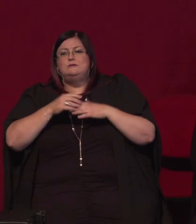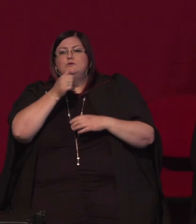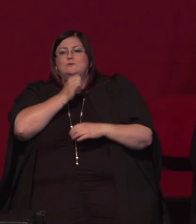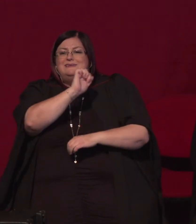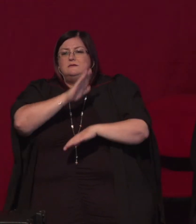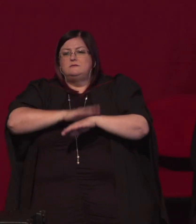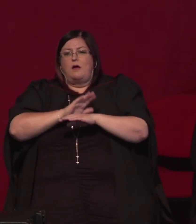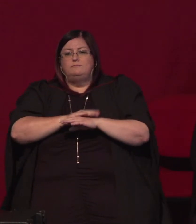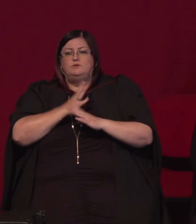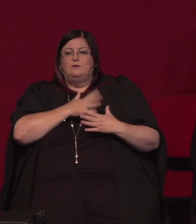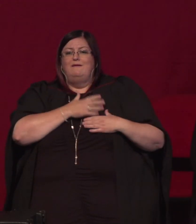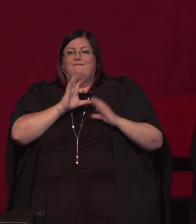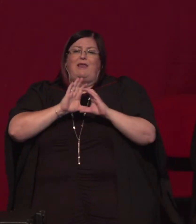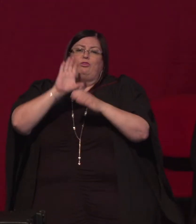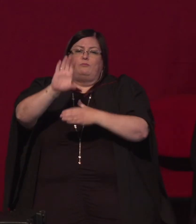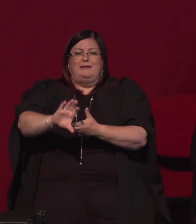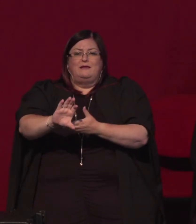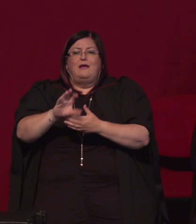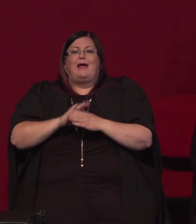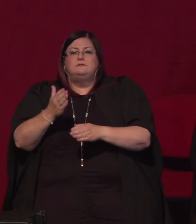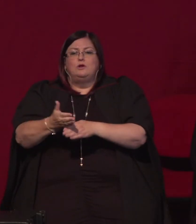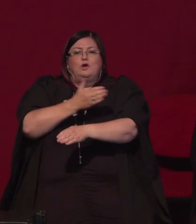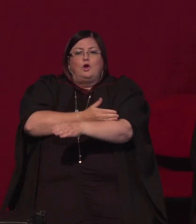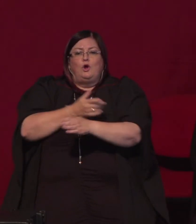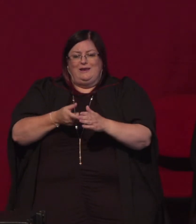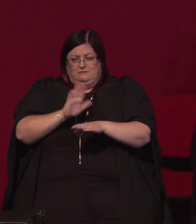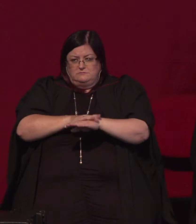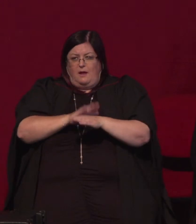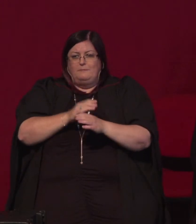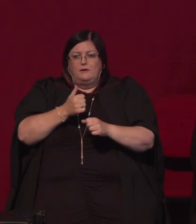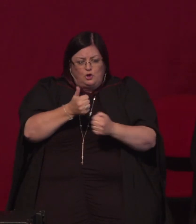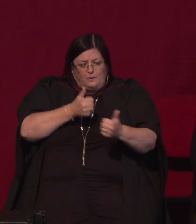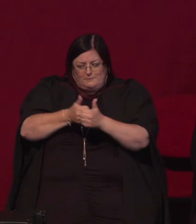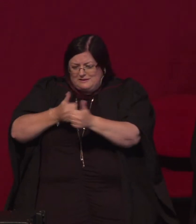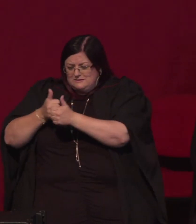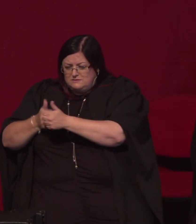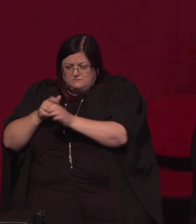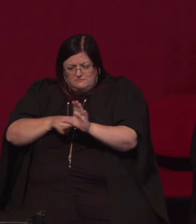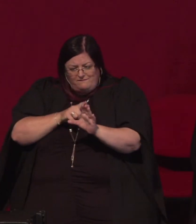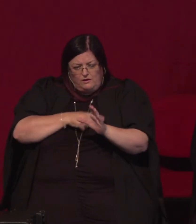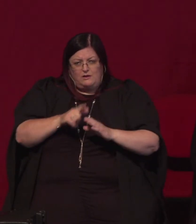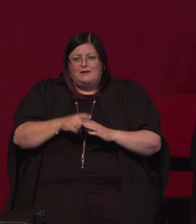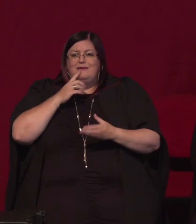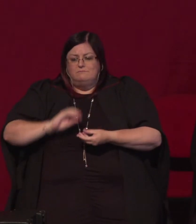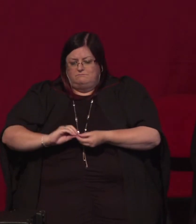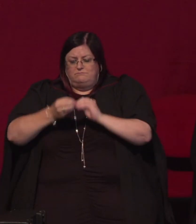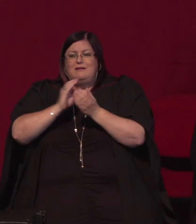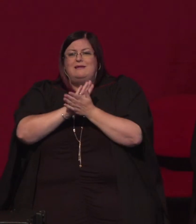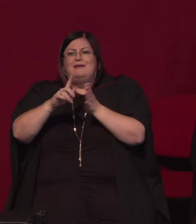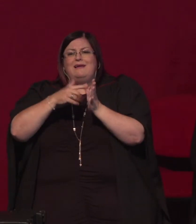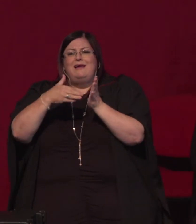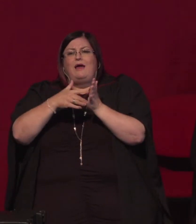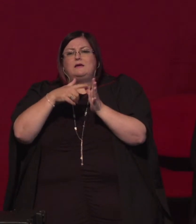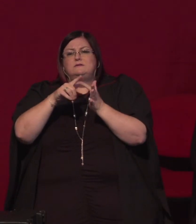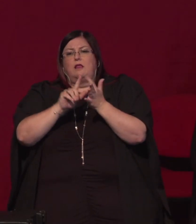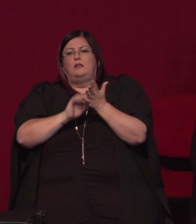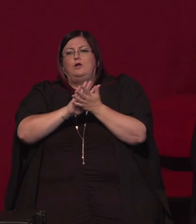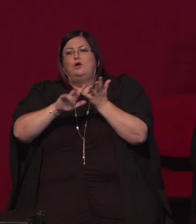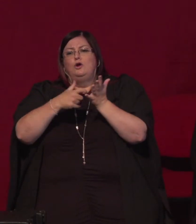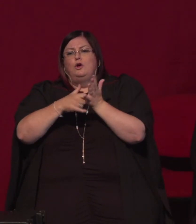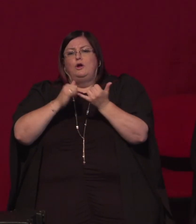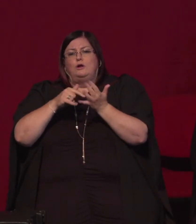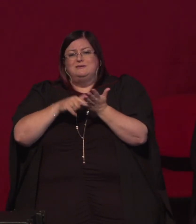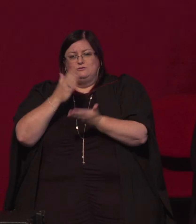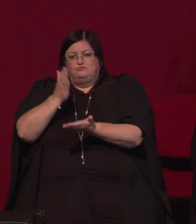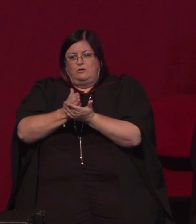to philanthropy and early-stage companies. He co-founded the Hazelhurst Trust, a family